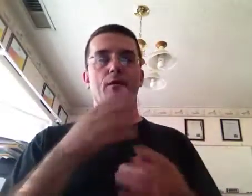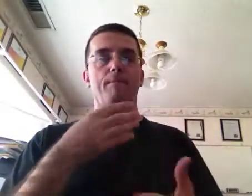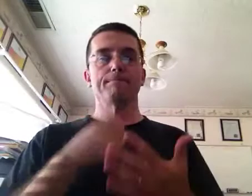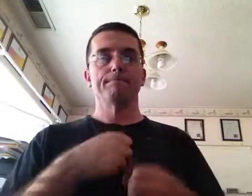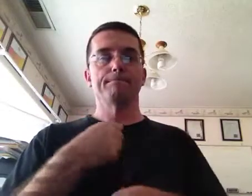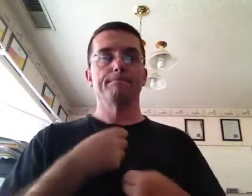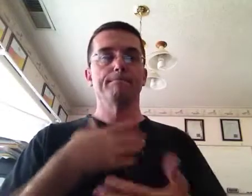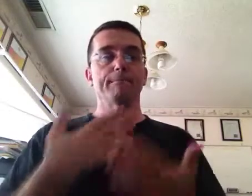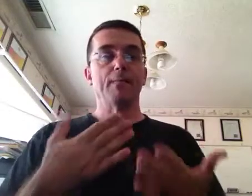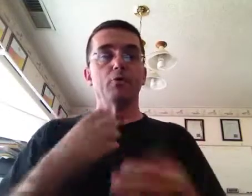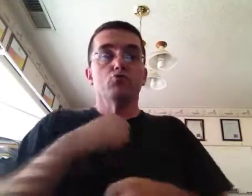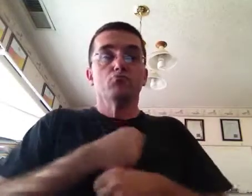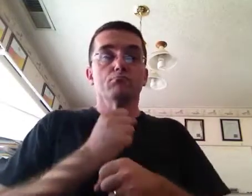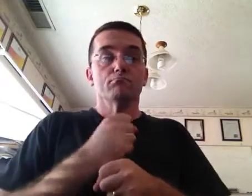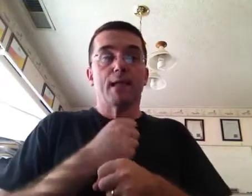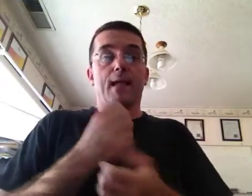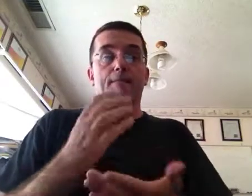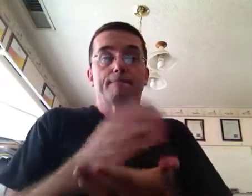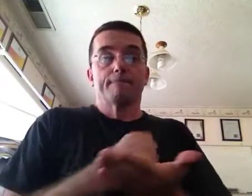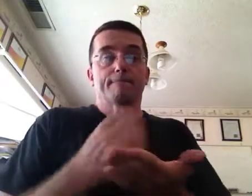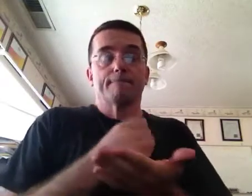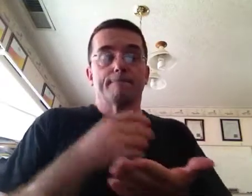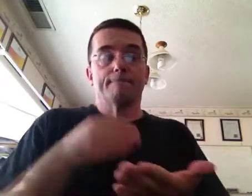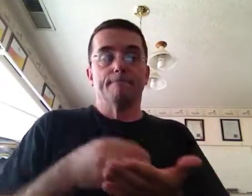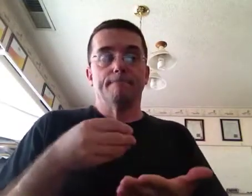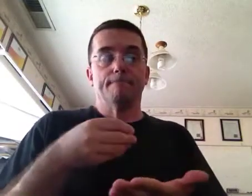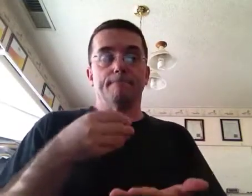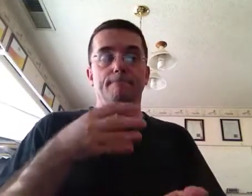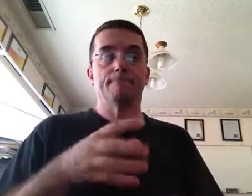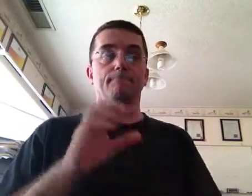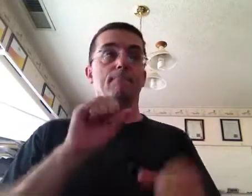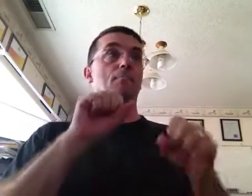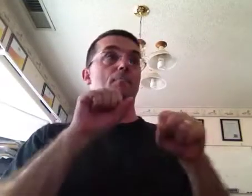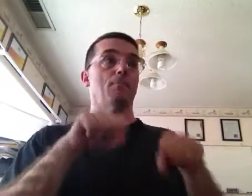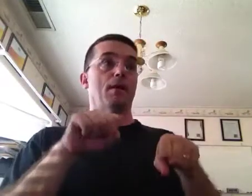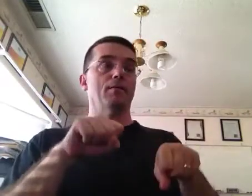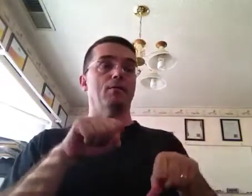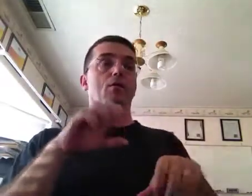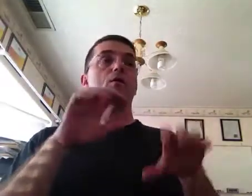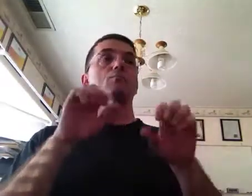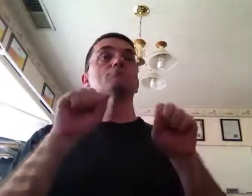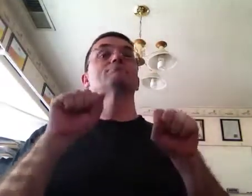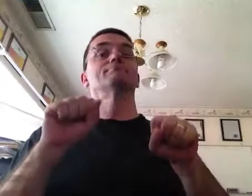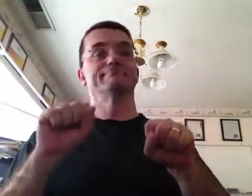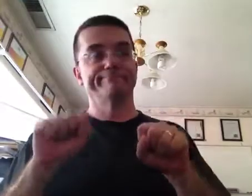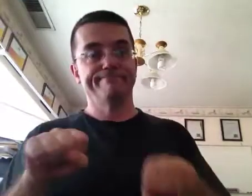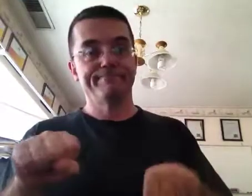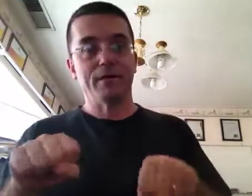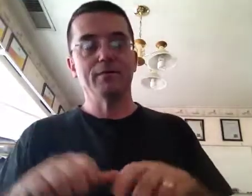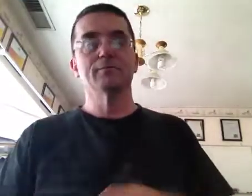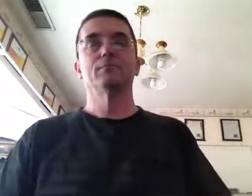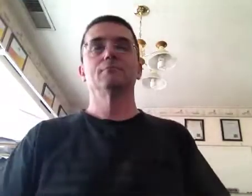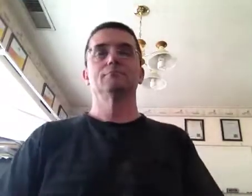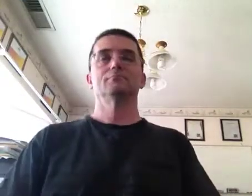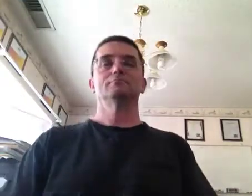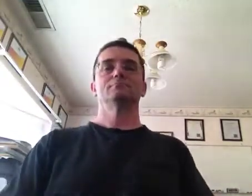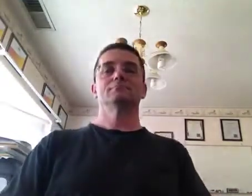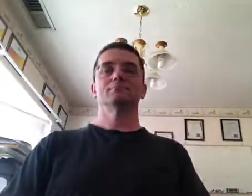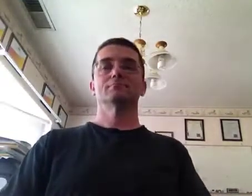makes. Well, yeah, it's possible. Yeah, it's probable. So, I mean, you're